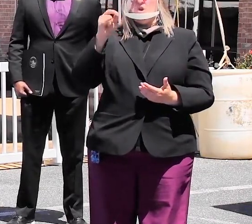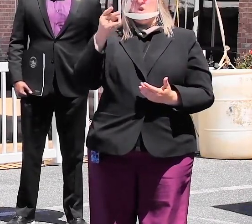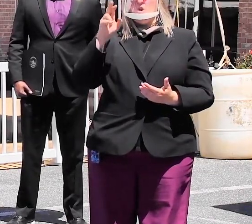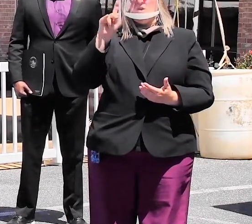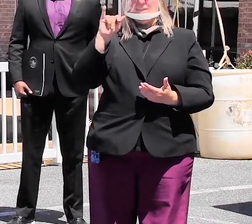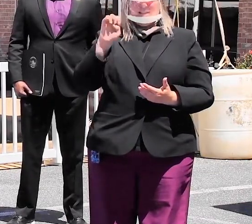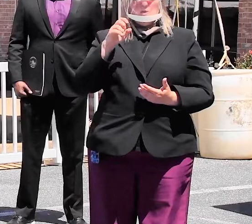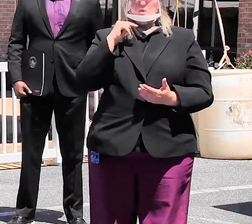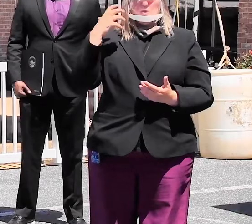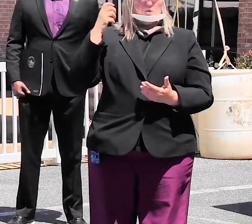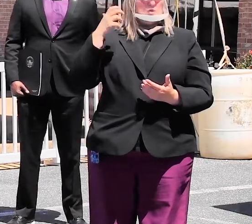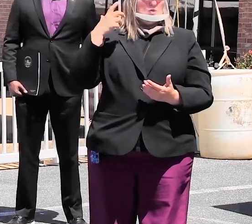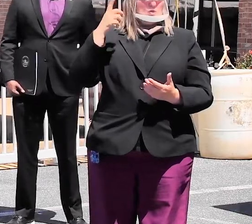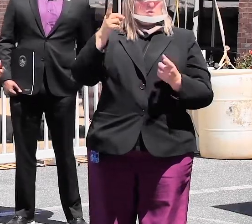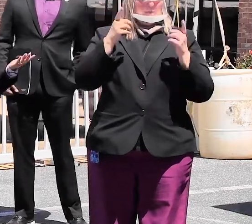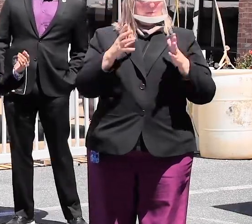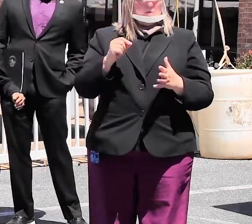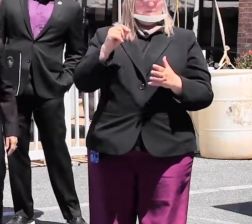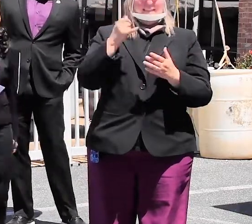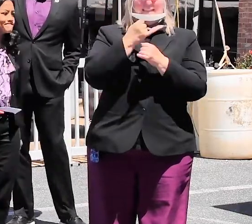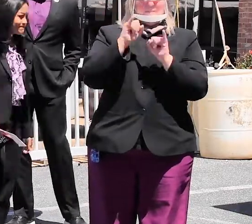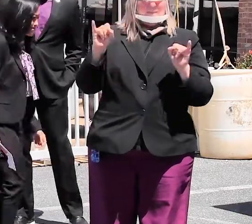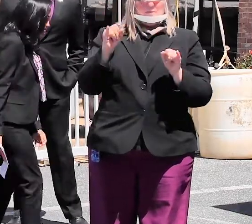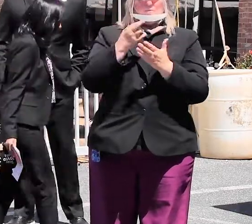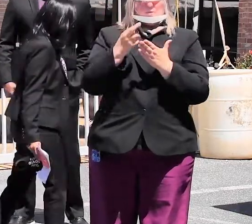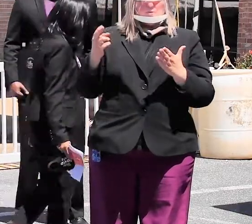Accessible Resources for Independence organization.